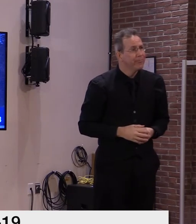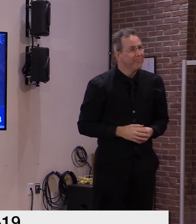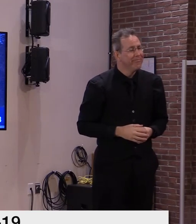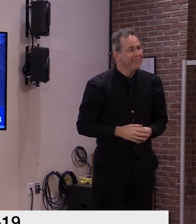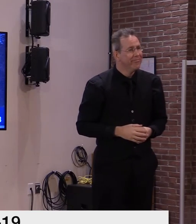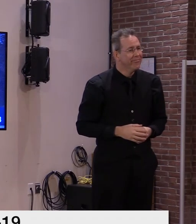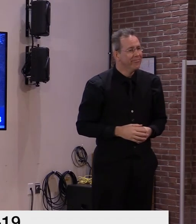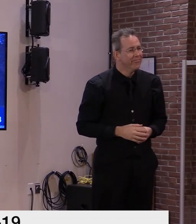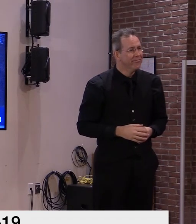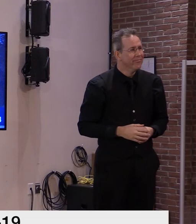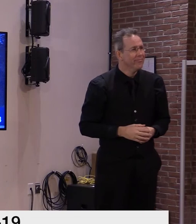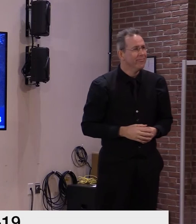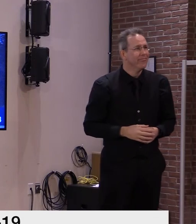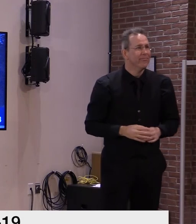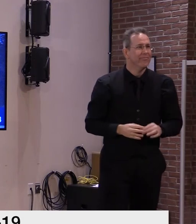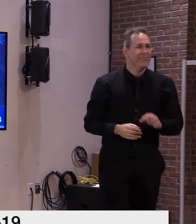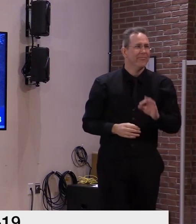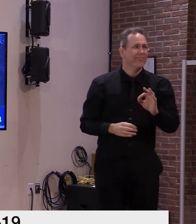Great. Thank you so much.